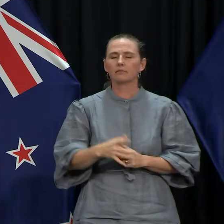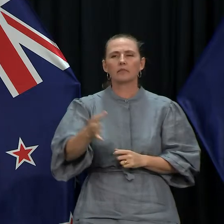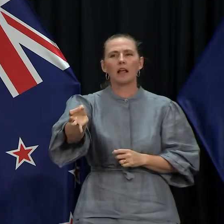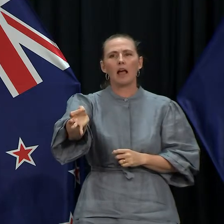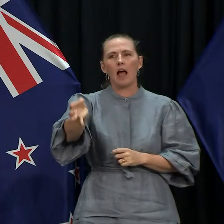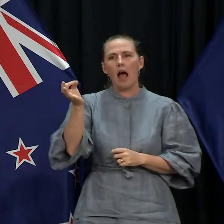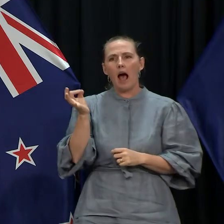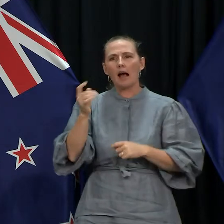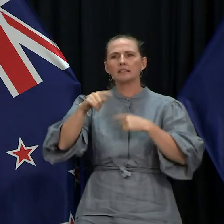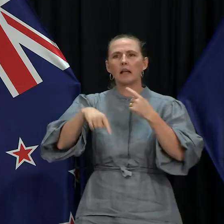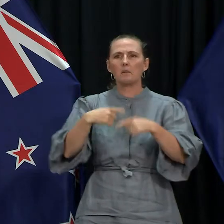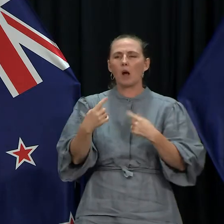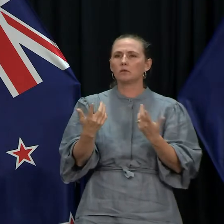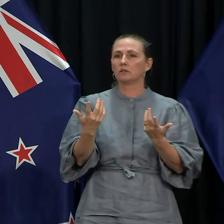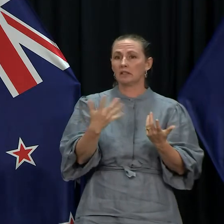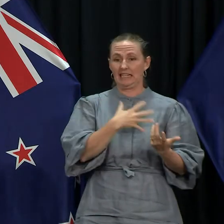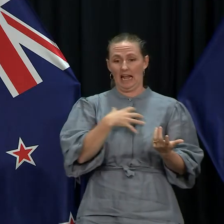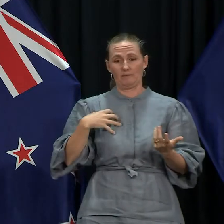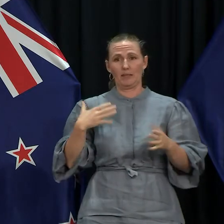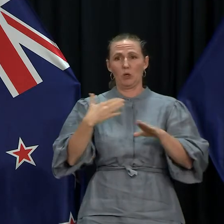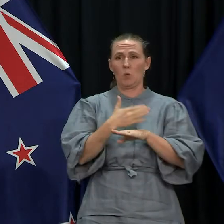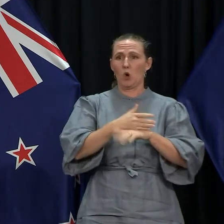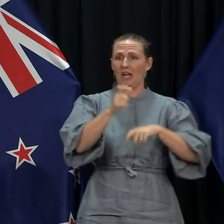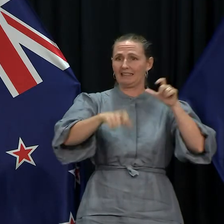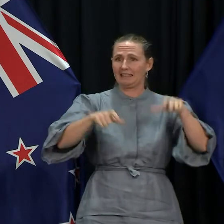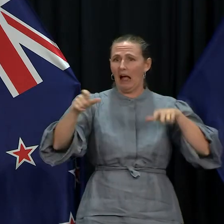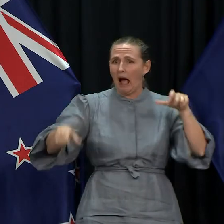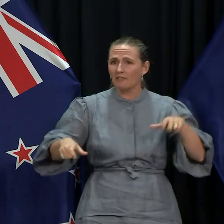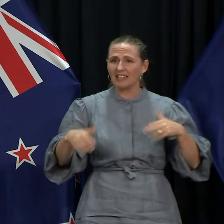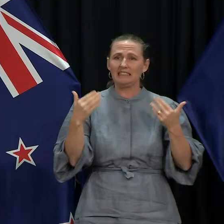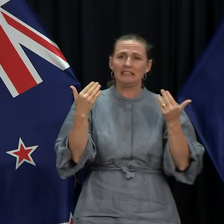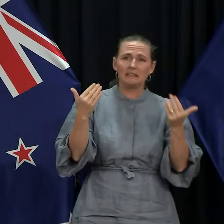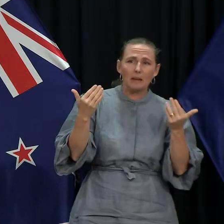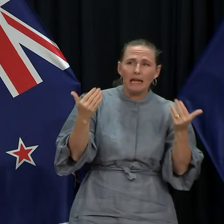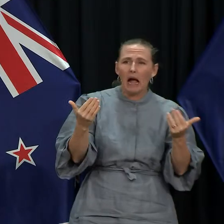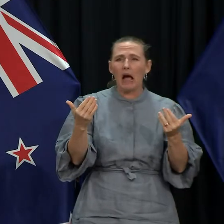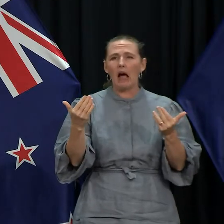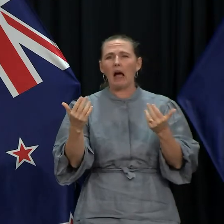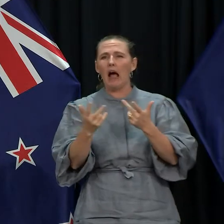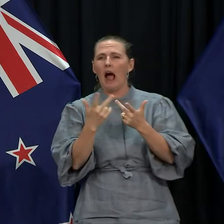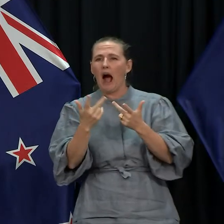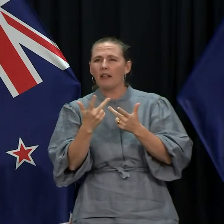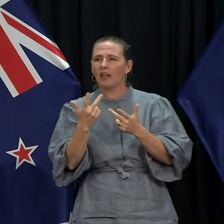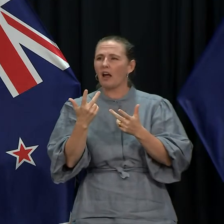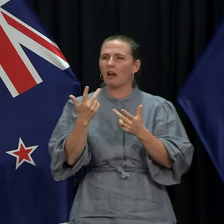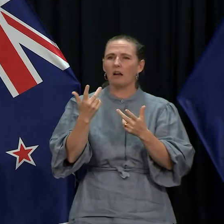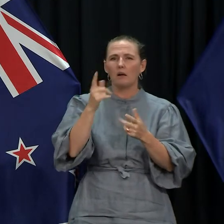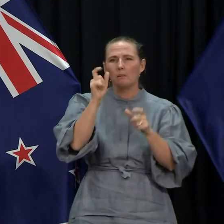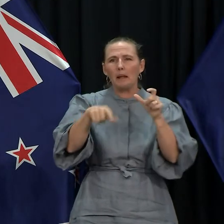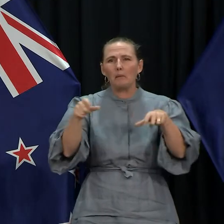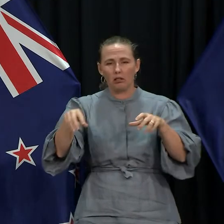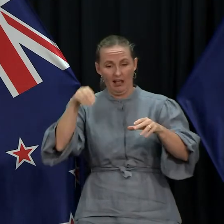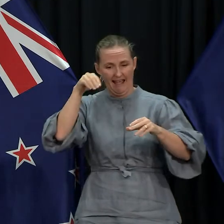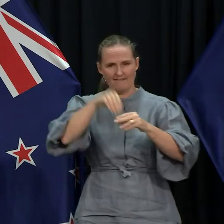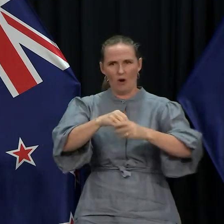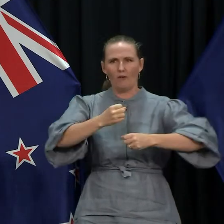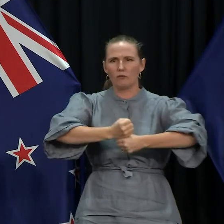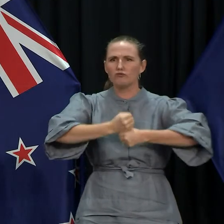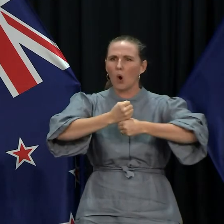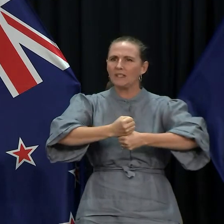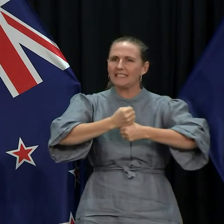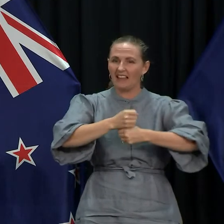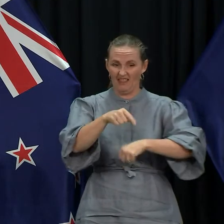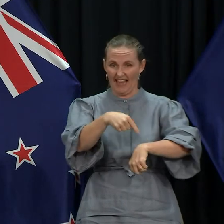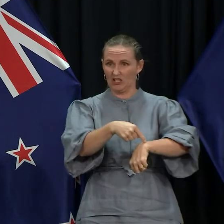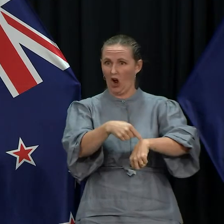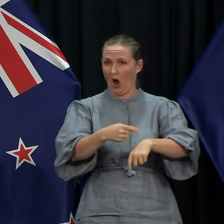ministers, GCSB, SAS, all those sorts of other factors that were at play and were consulted throughout that Parliament protest period, what sort